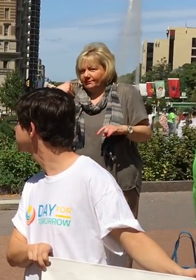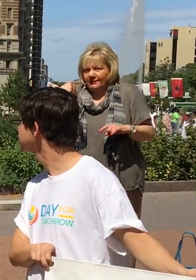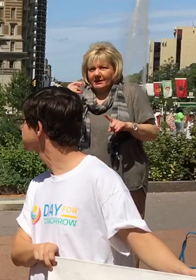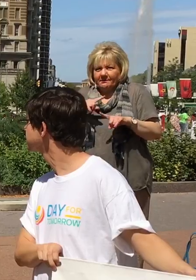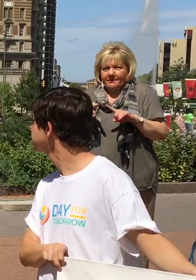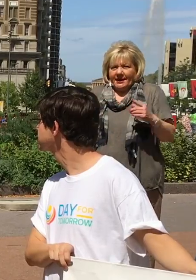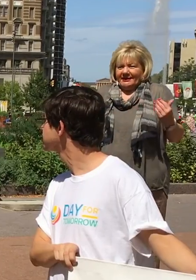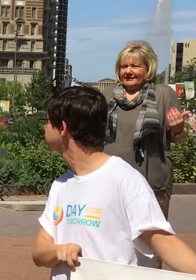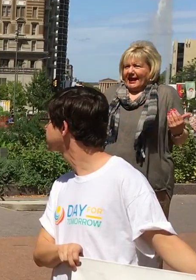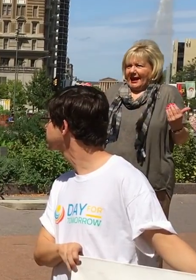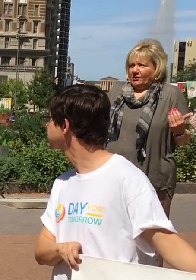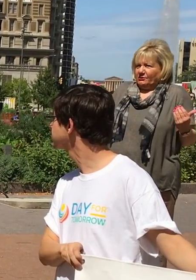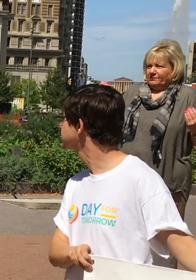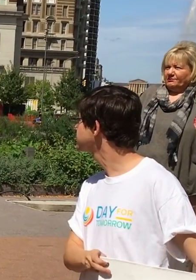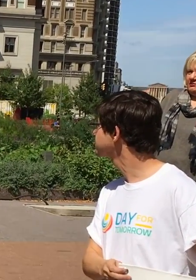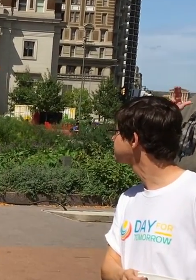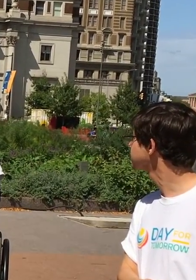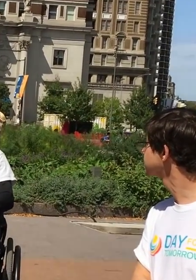Hurricane Dorian